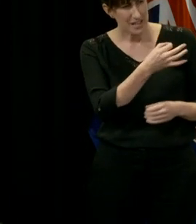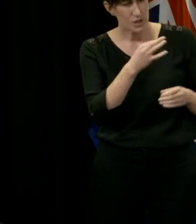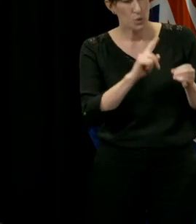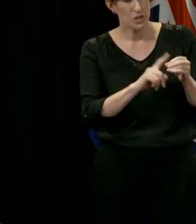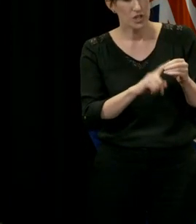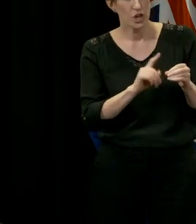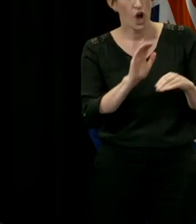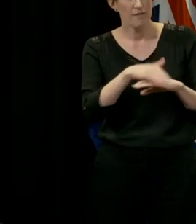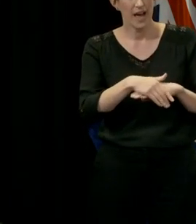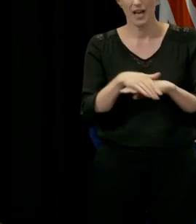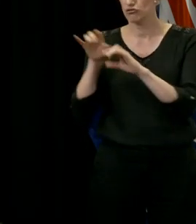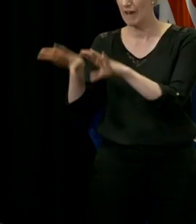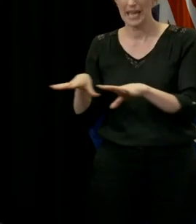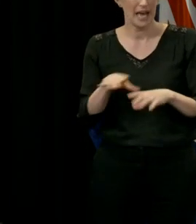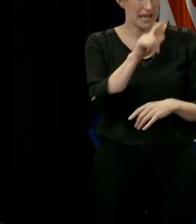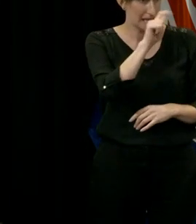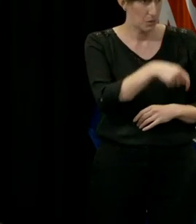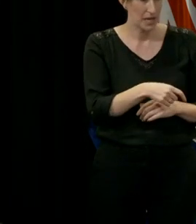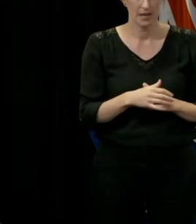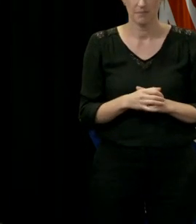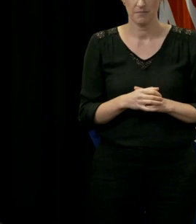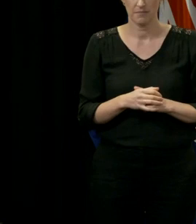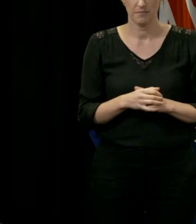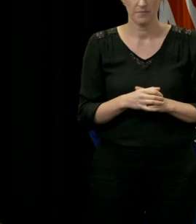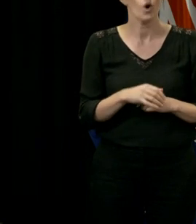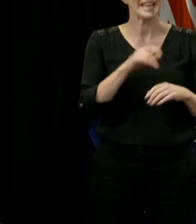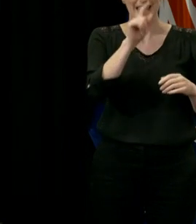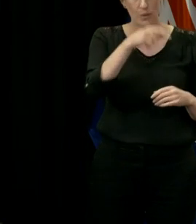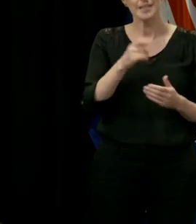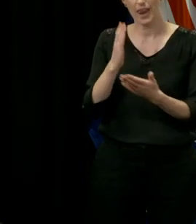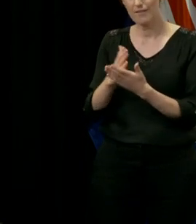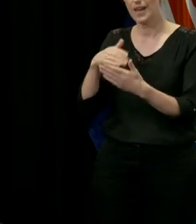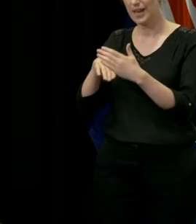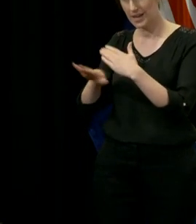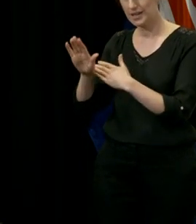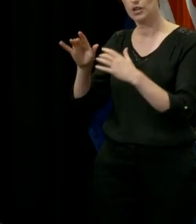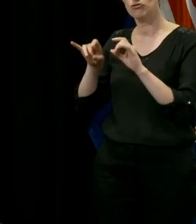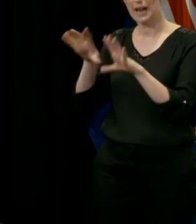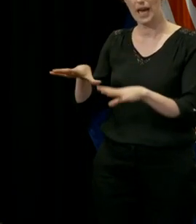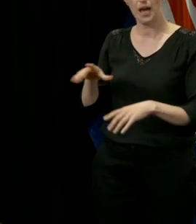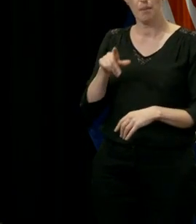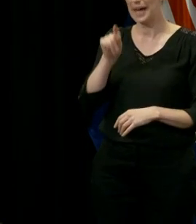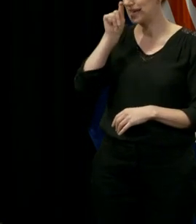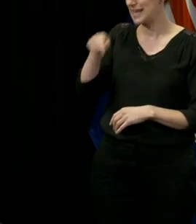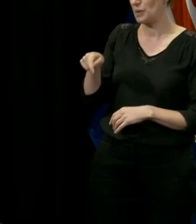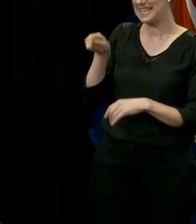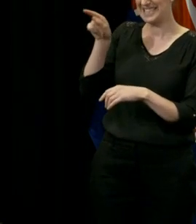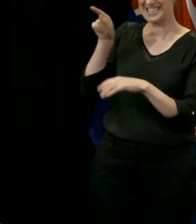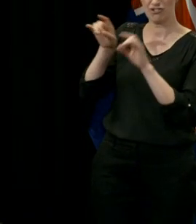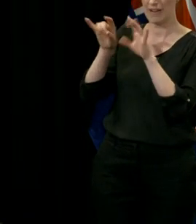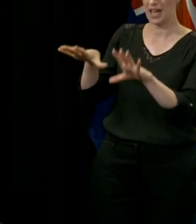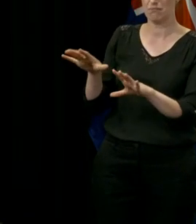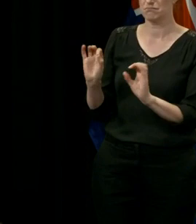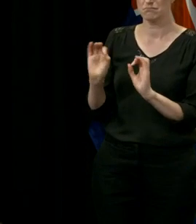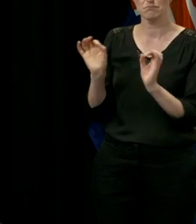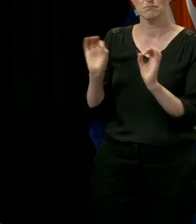quick Kiwis in Australia question? Yeah, go ahead. They don't have access to social welfare Yes. payments over there. Is there any option for them Yeah. to get